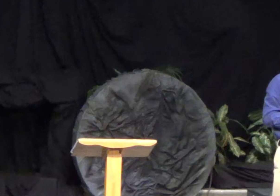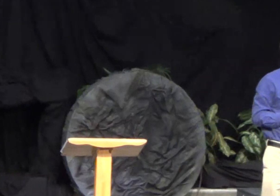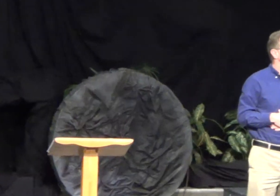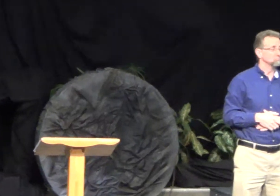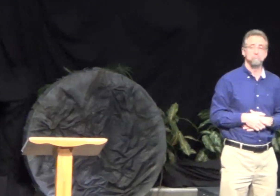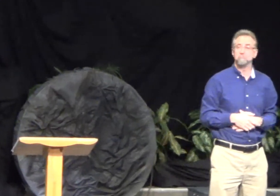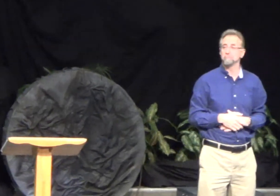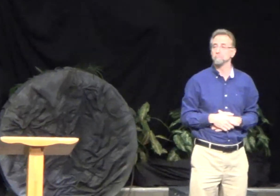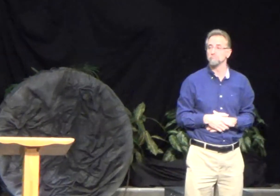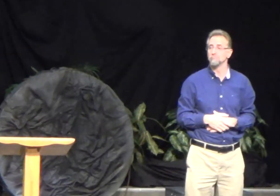Those can be excited too.